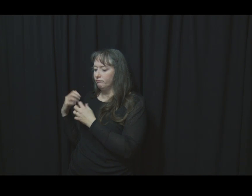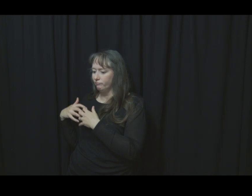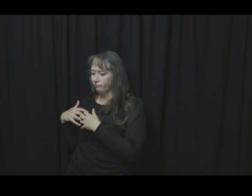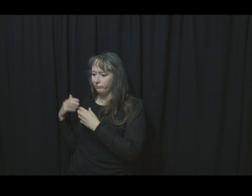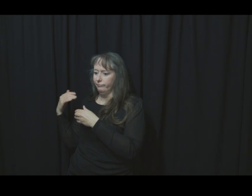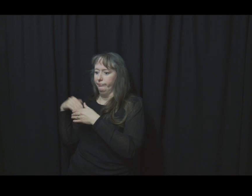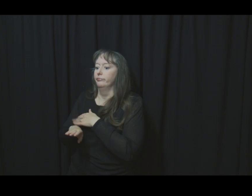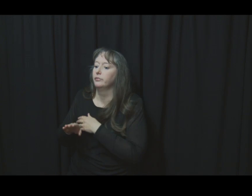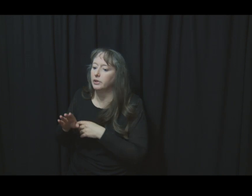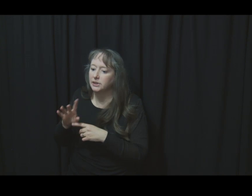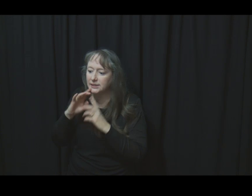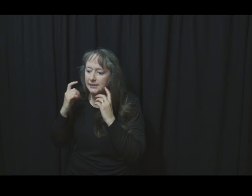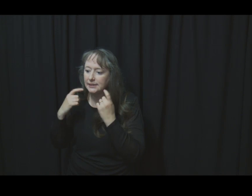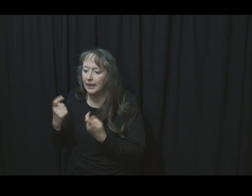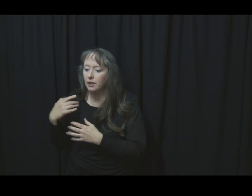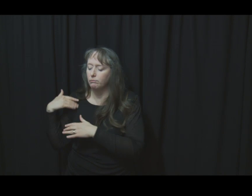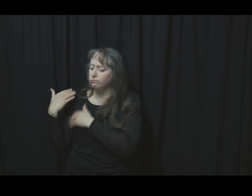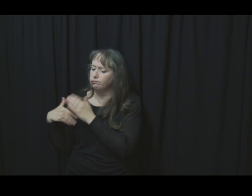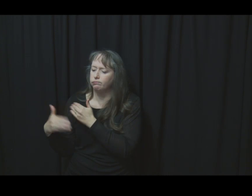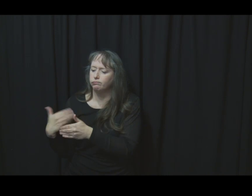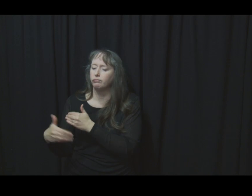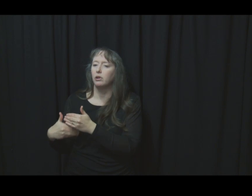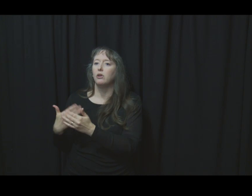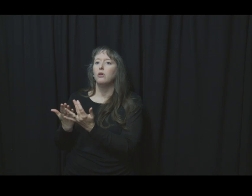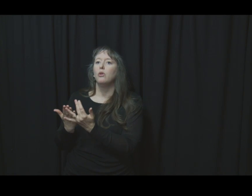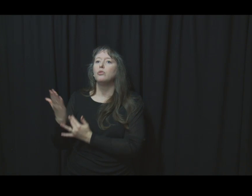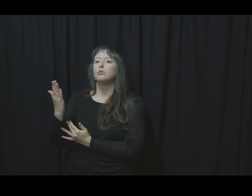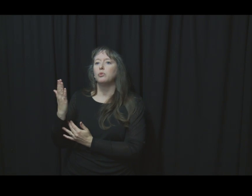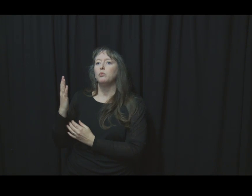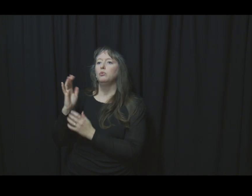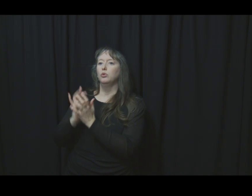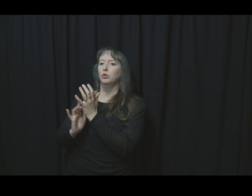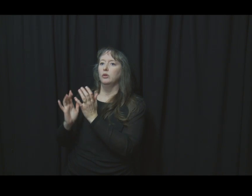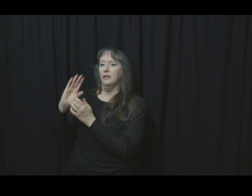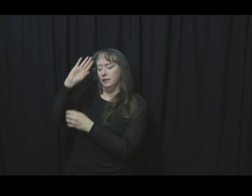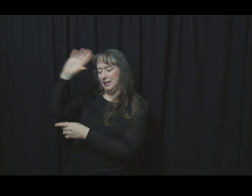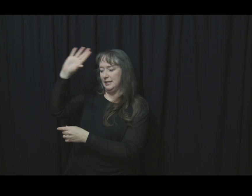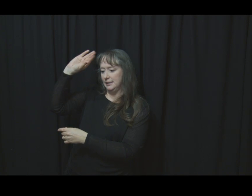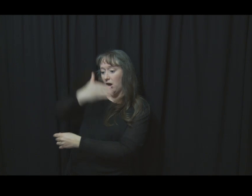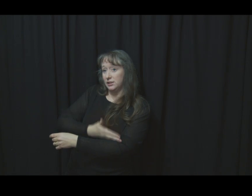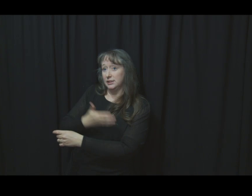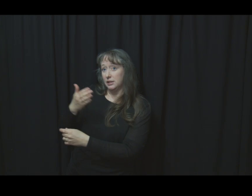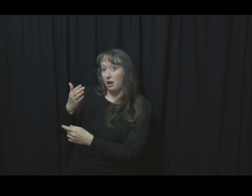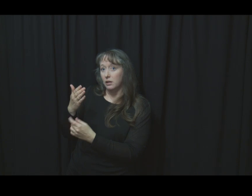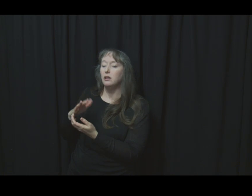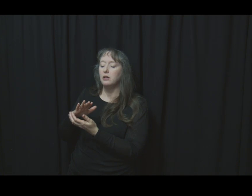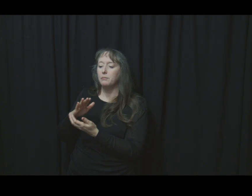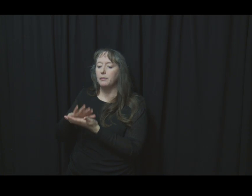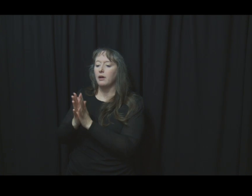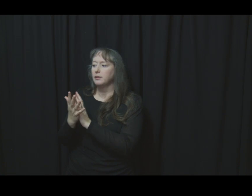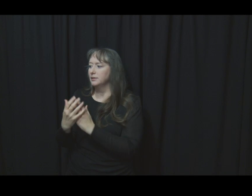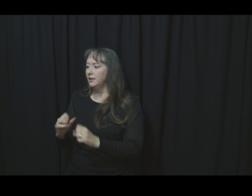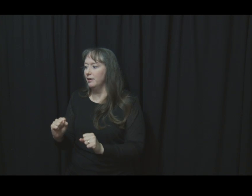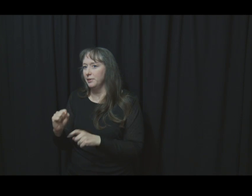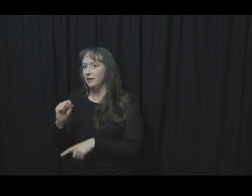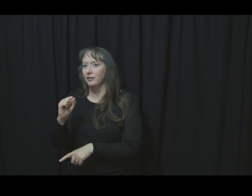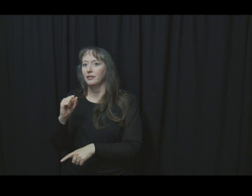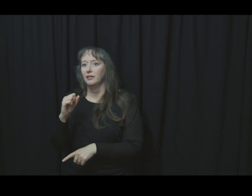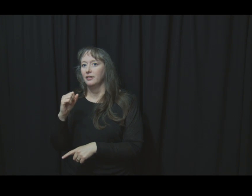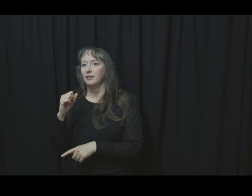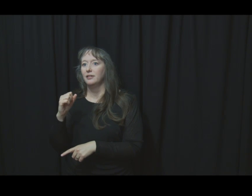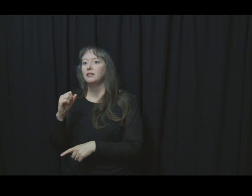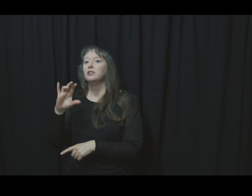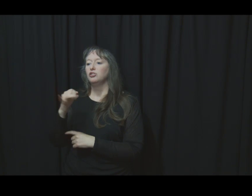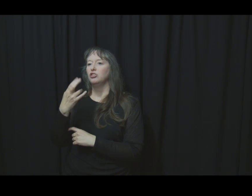world that he gave his only begotten Son, whoever believes in him should not perish and have everlasting life. So, is creation a viable model